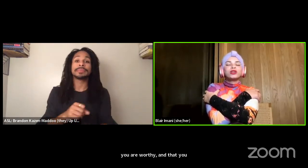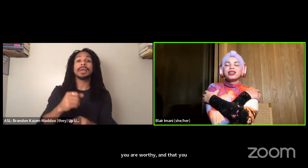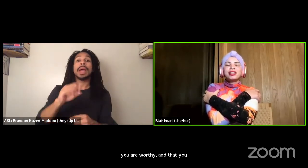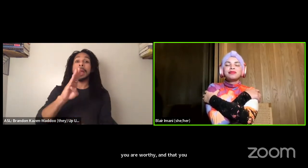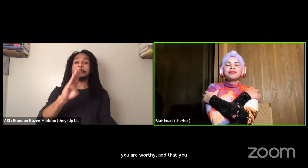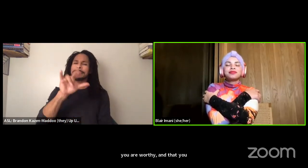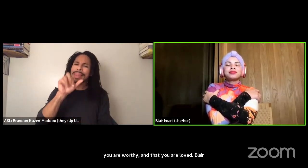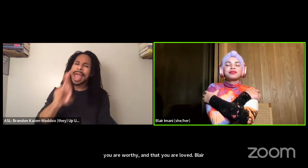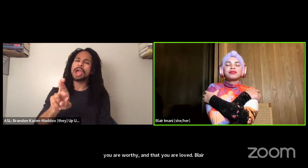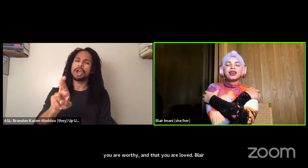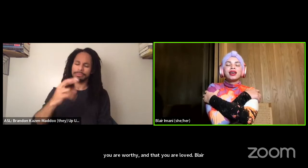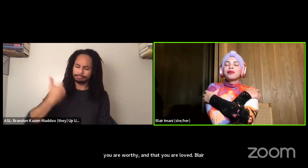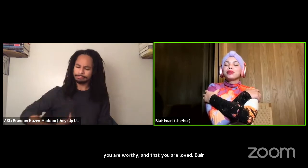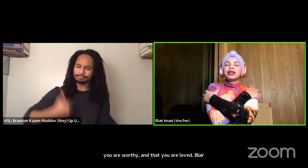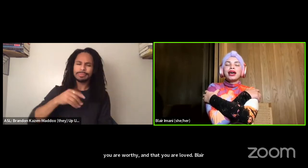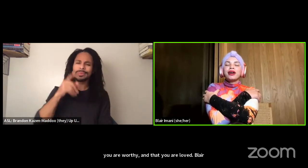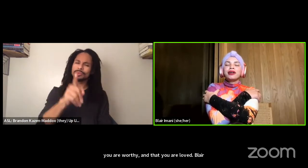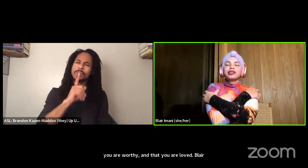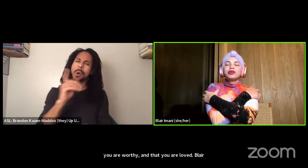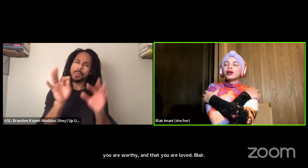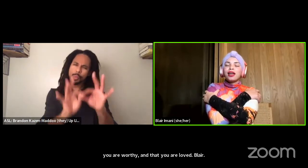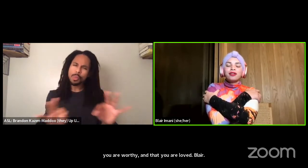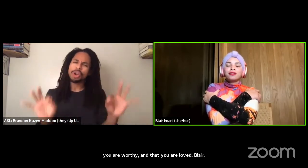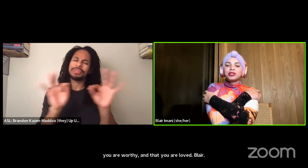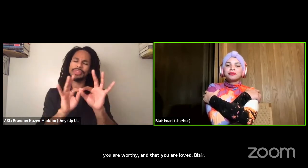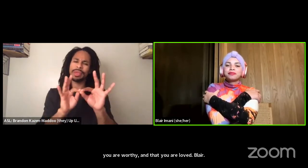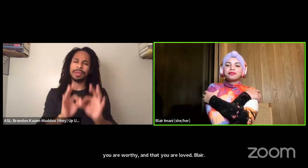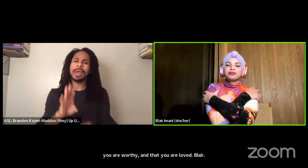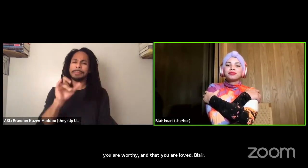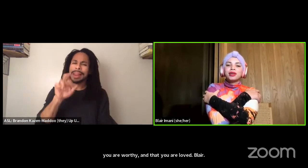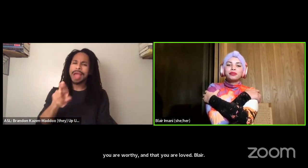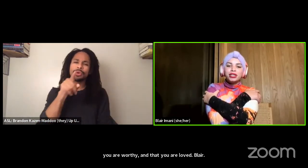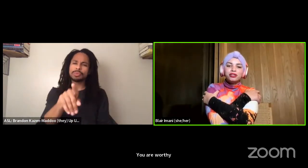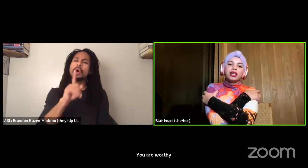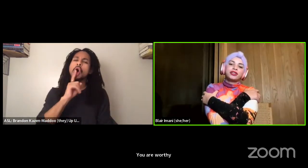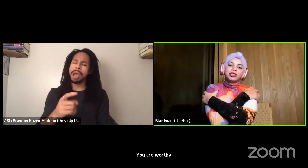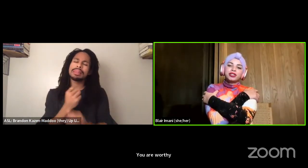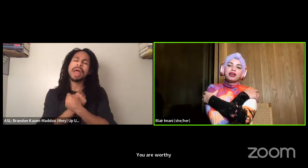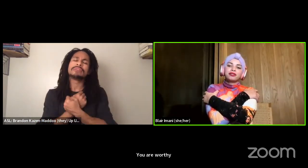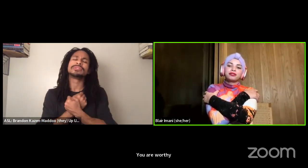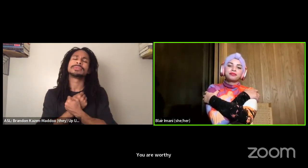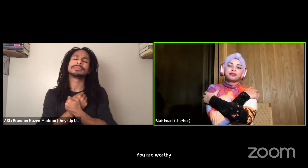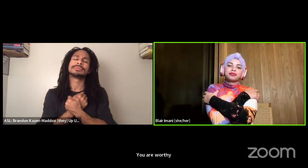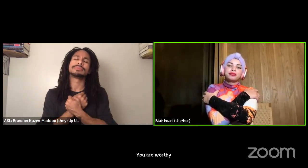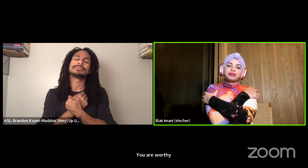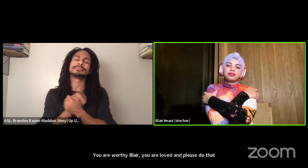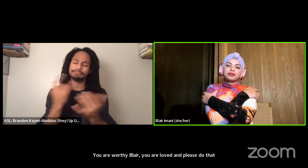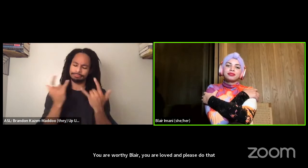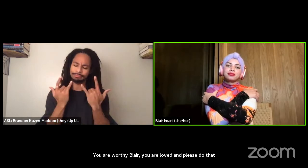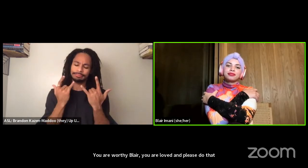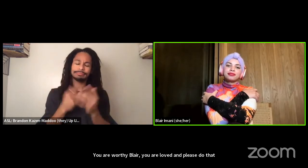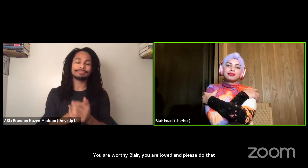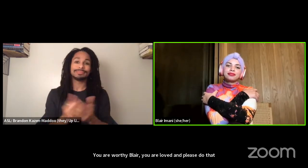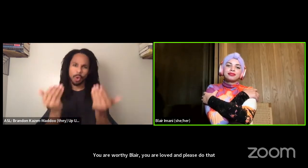you are worthy. Blair, you are loved. And please do that for yourself.